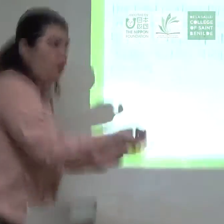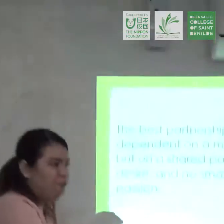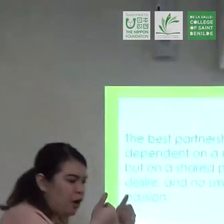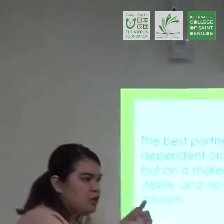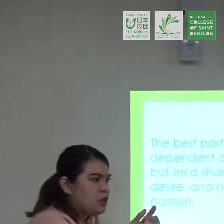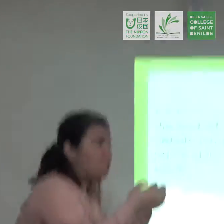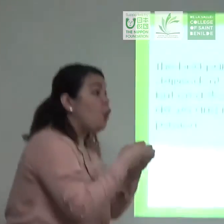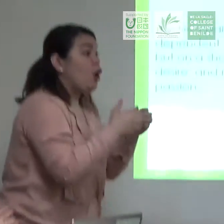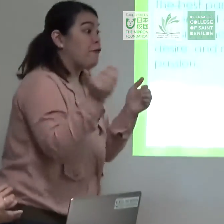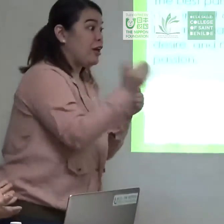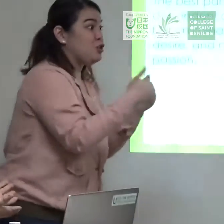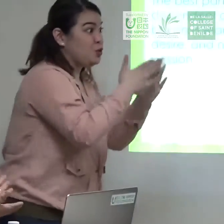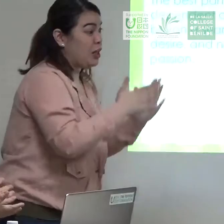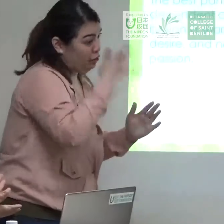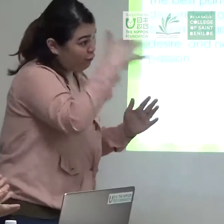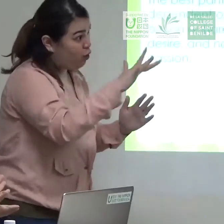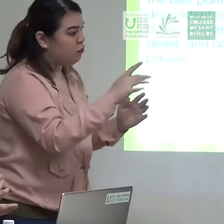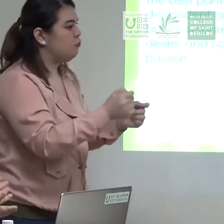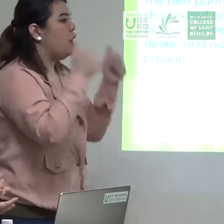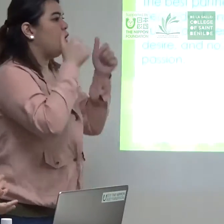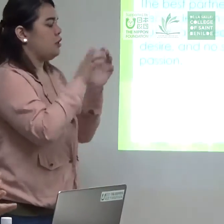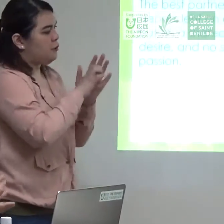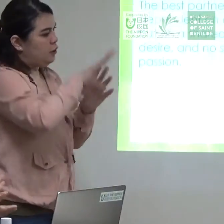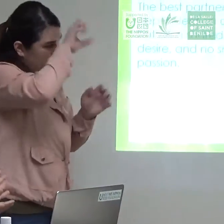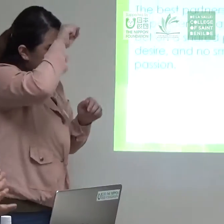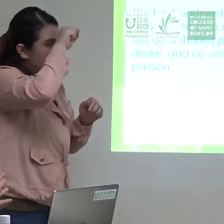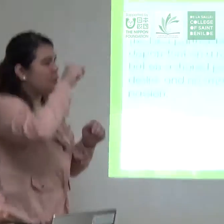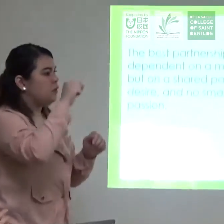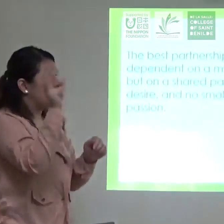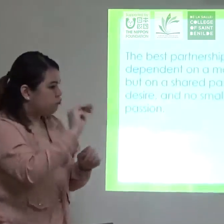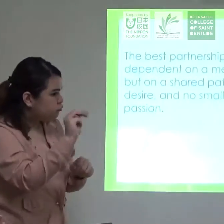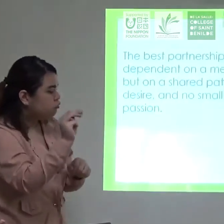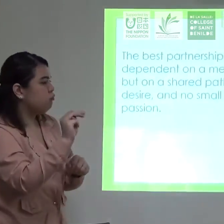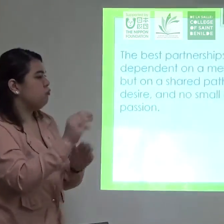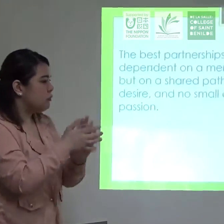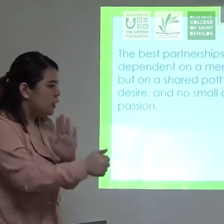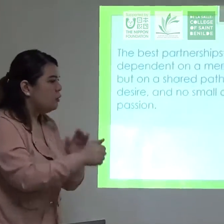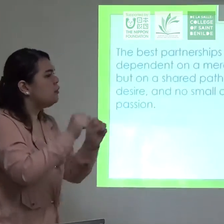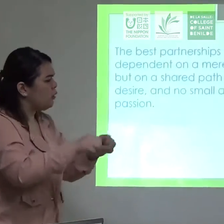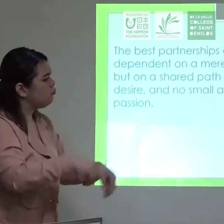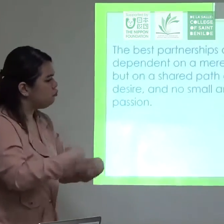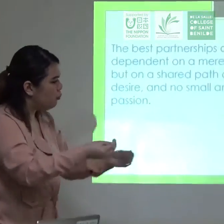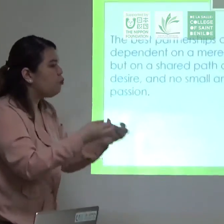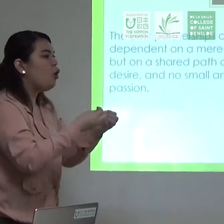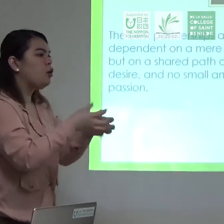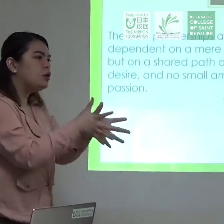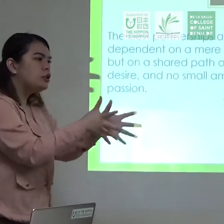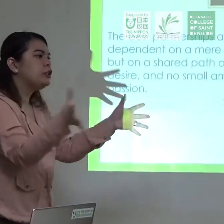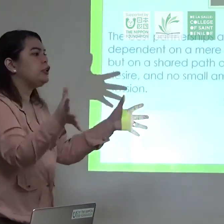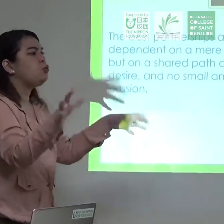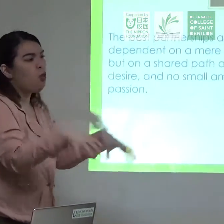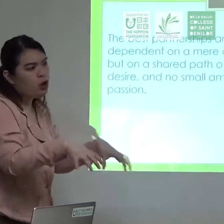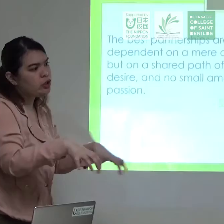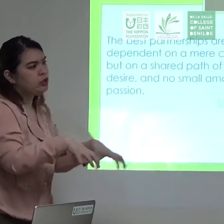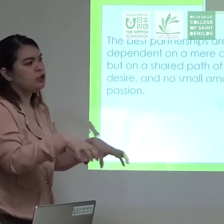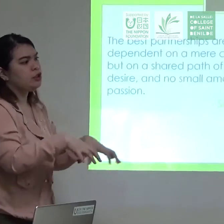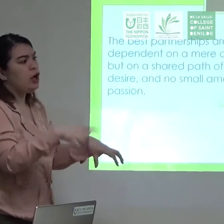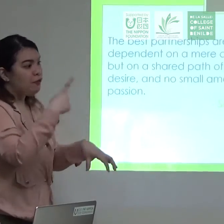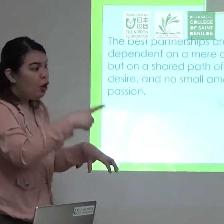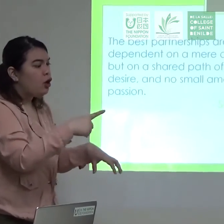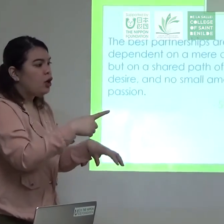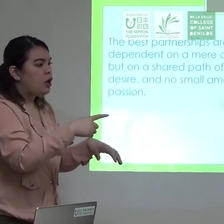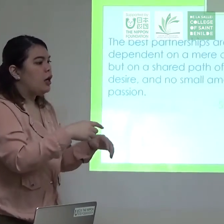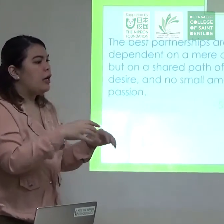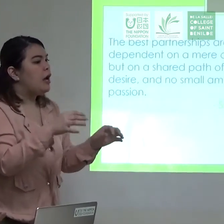The more advanced ones who have mastered the metacognition skills will be given more complex tasks. The